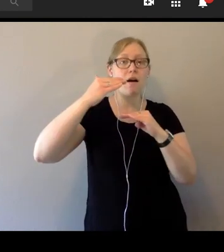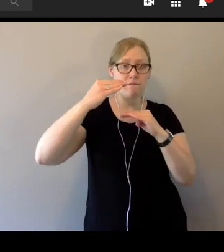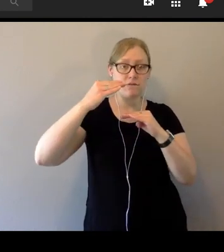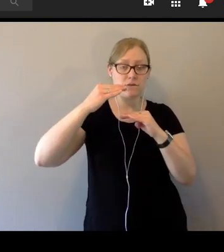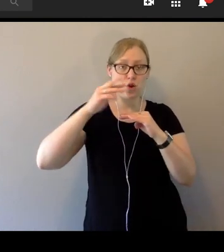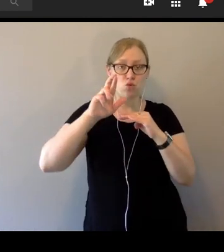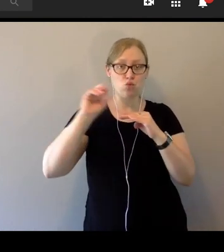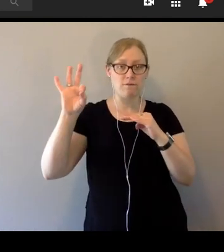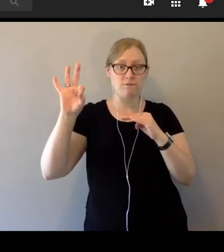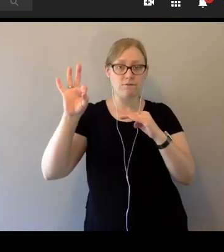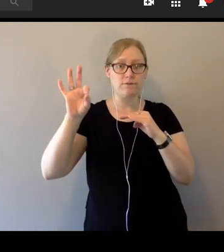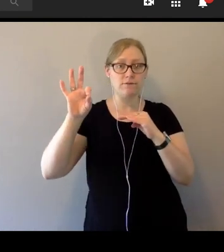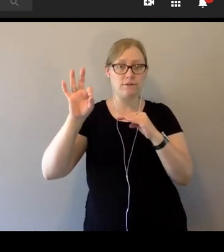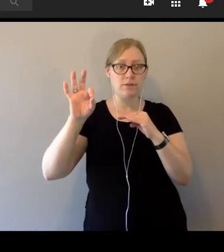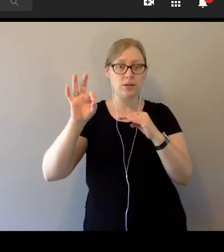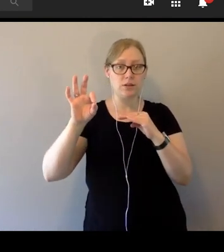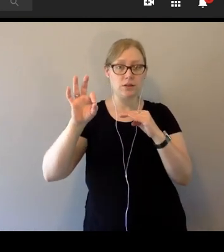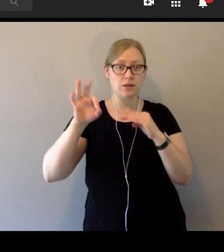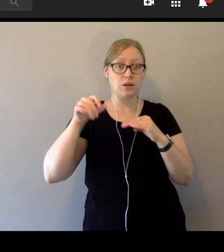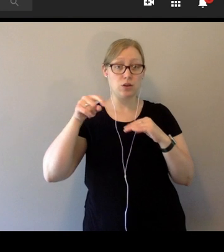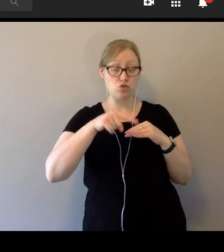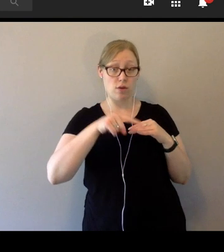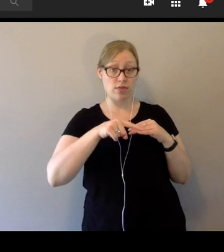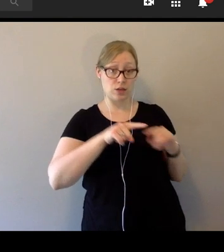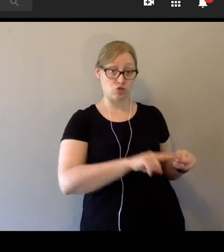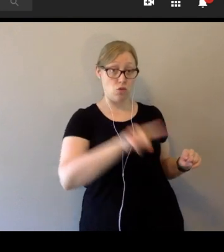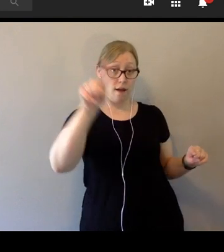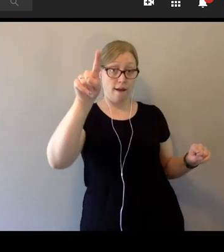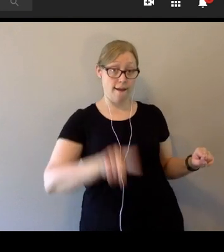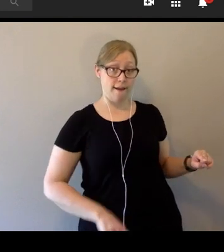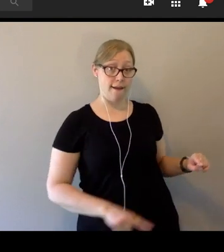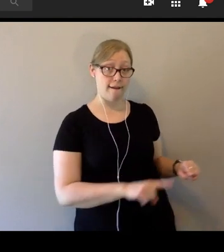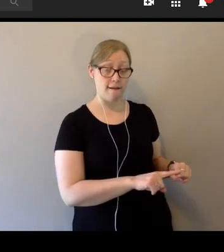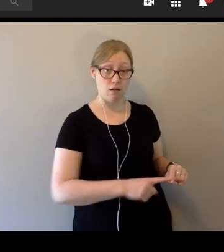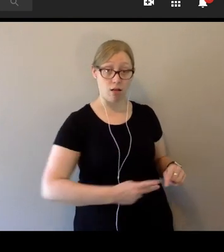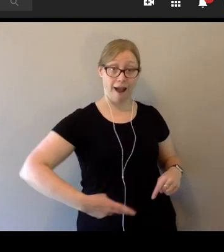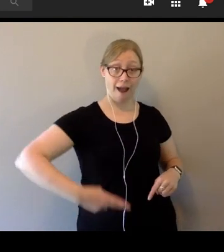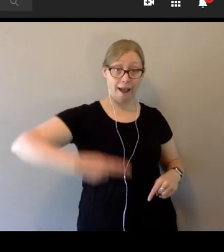the height of this triangle right here is actually